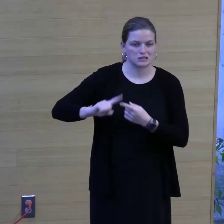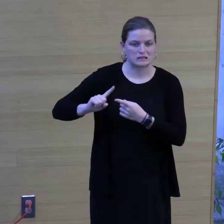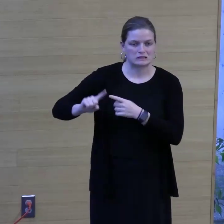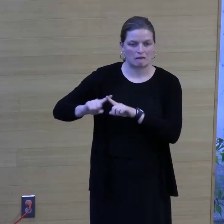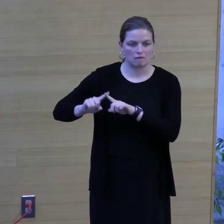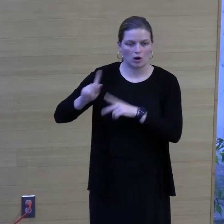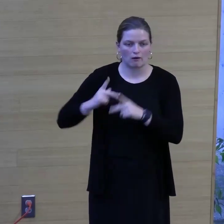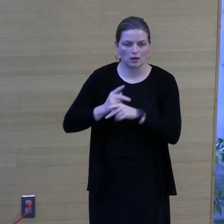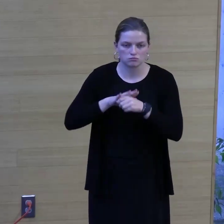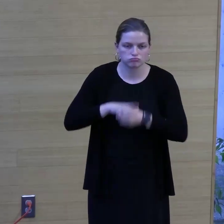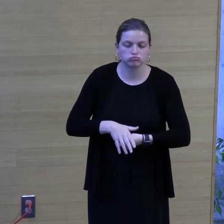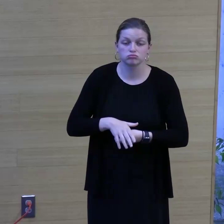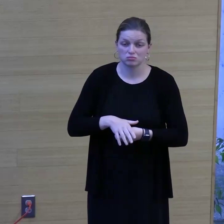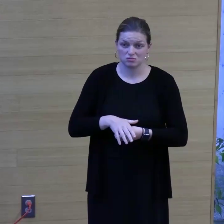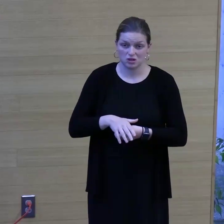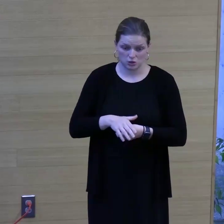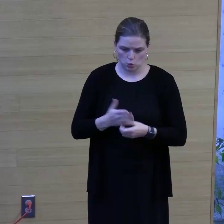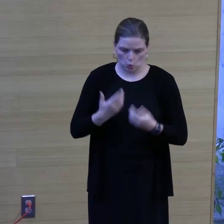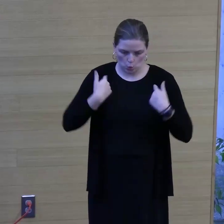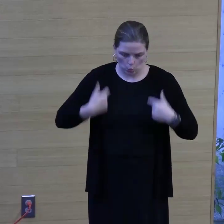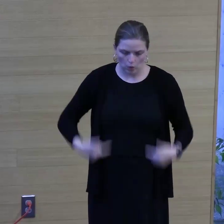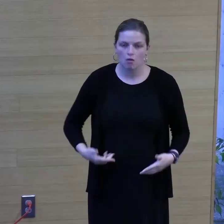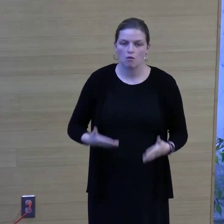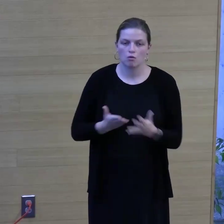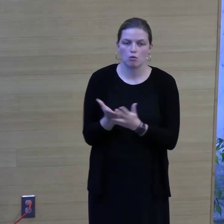oppression. As we know through our bones, there have